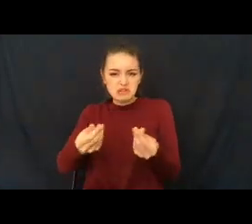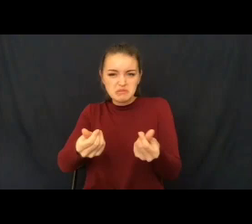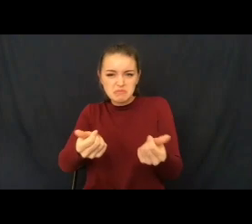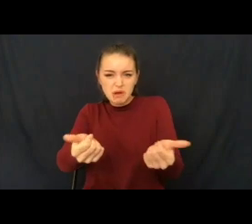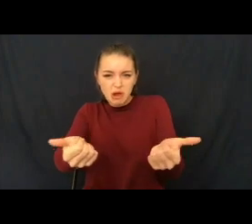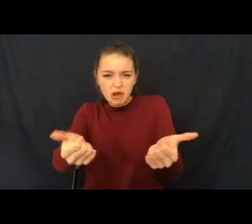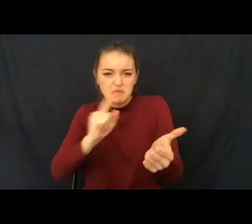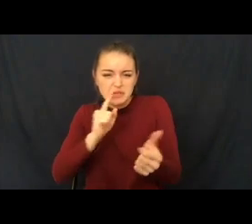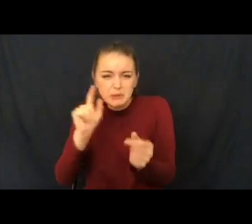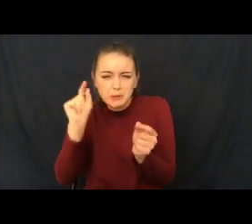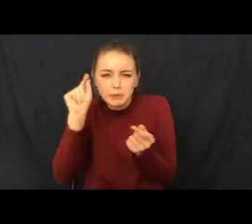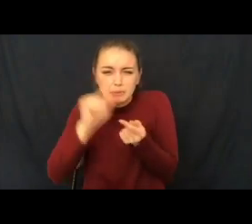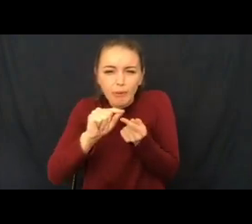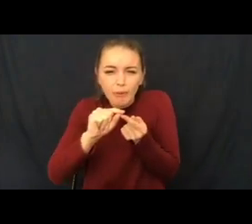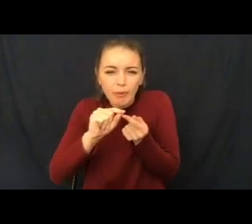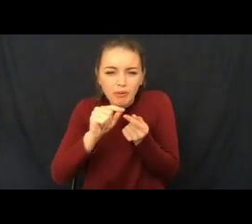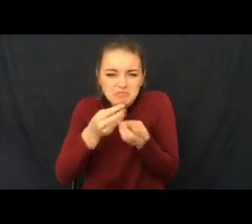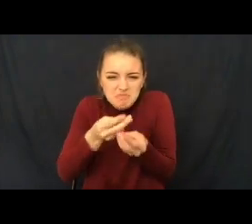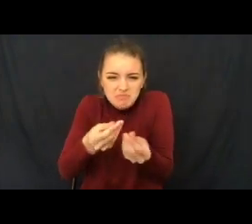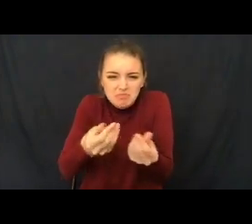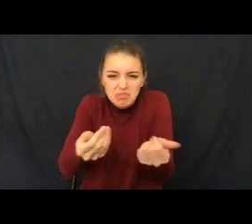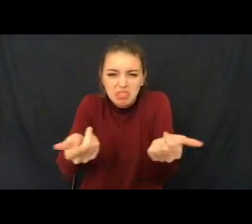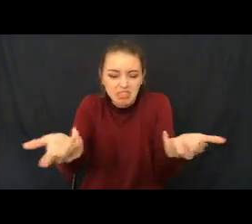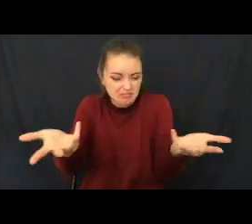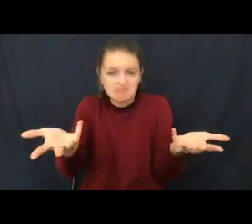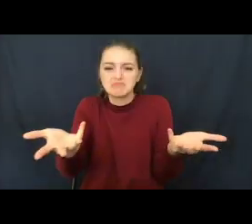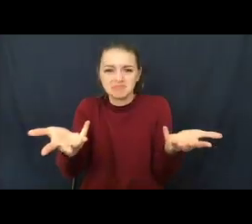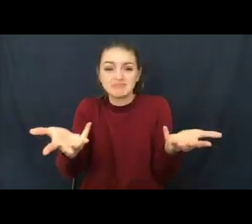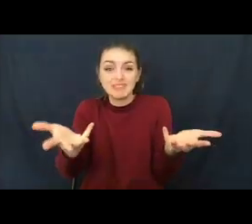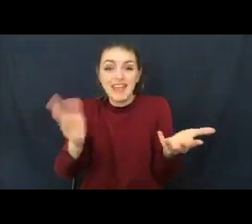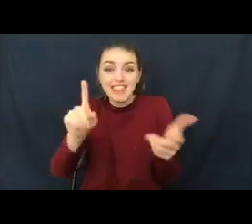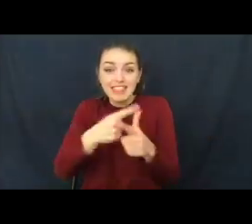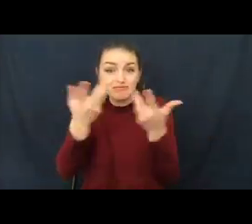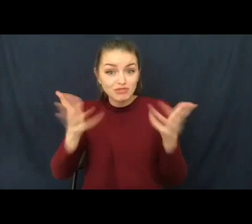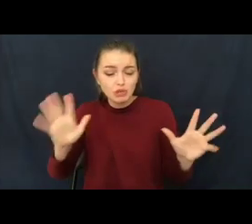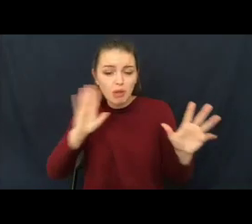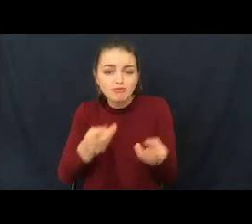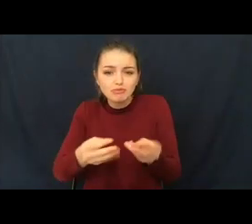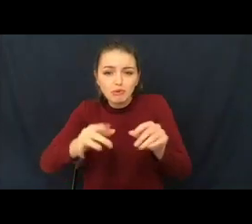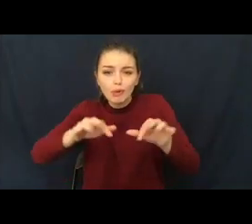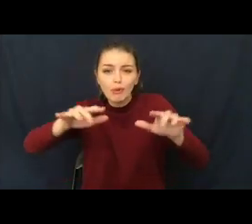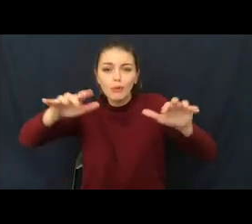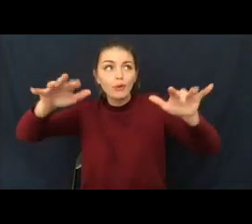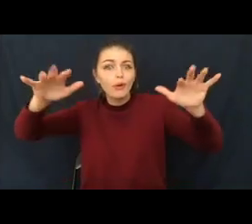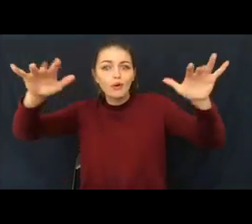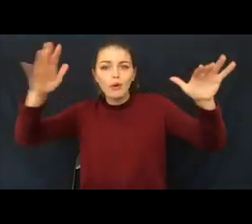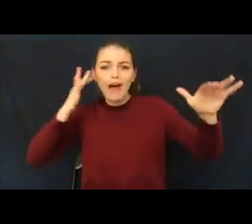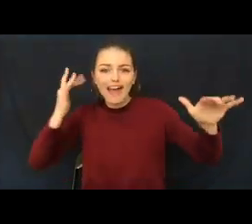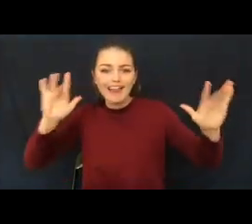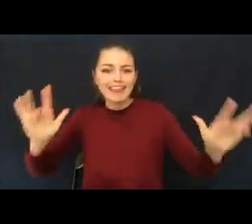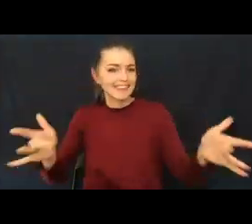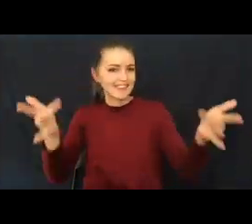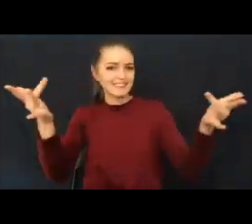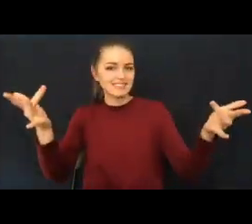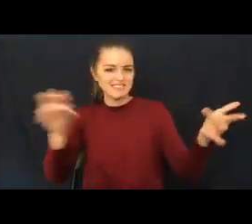Yes, tiny these little pieces tiny break balls, up. and it will float away very easily because it's very light, and it